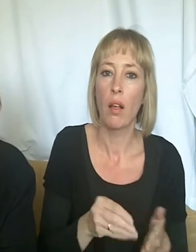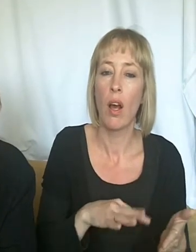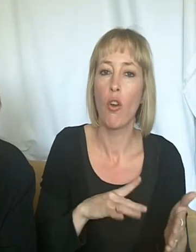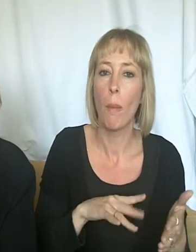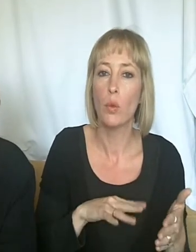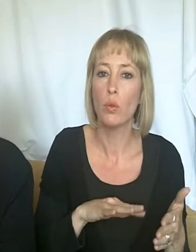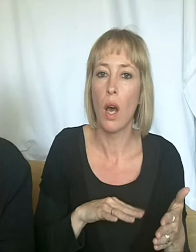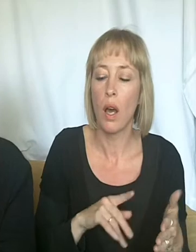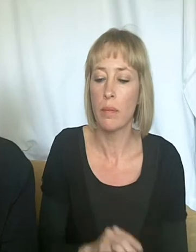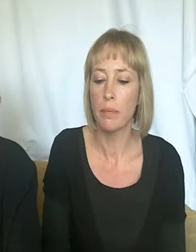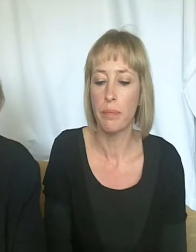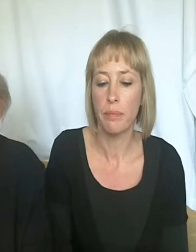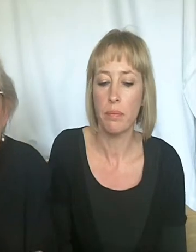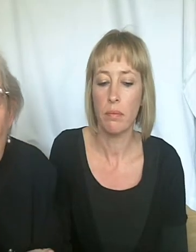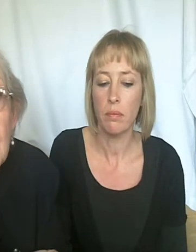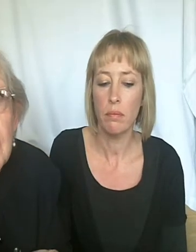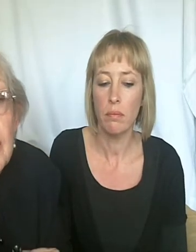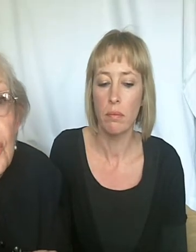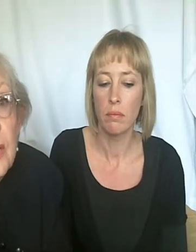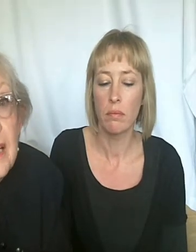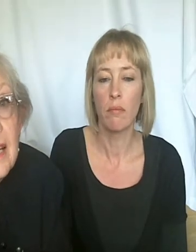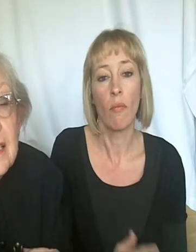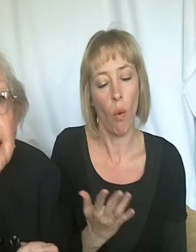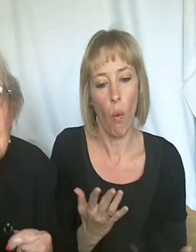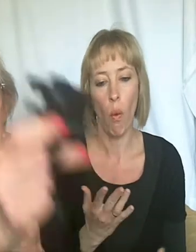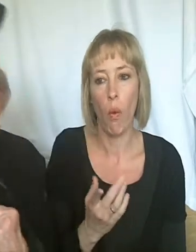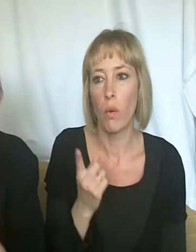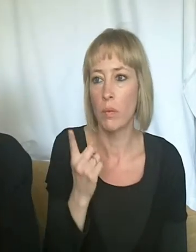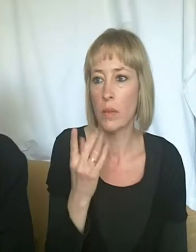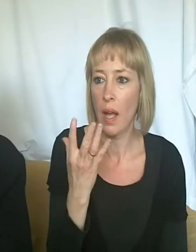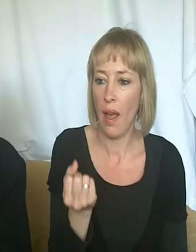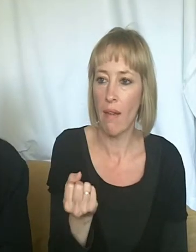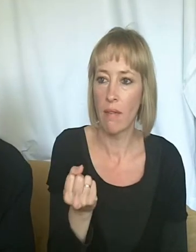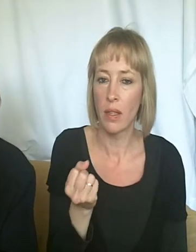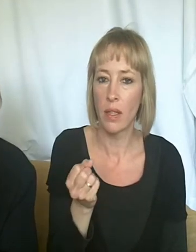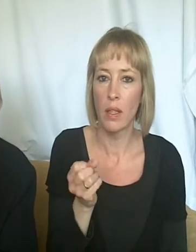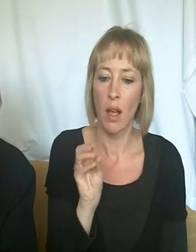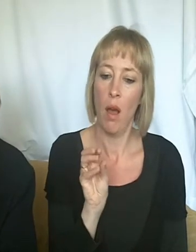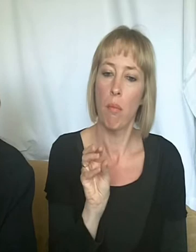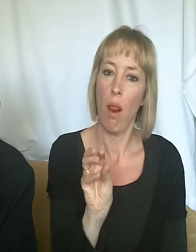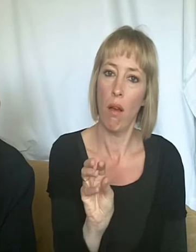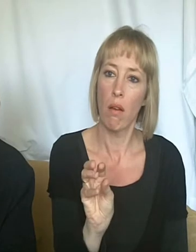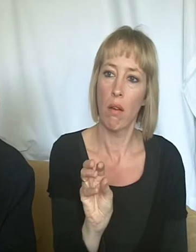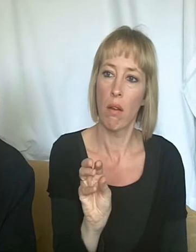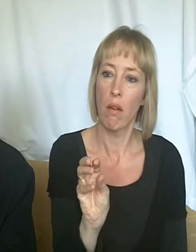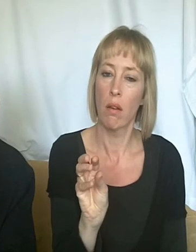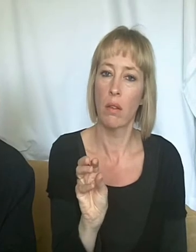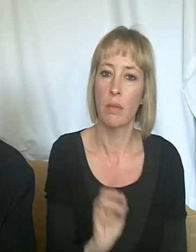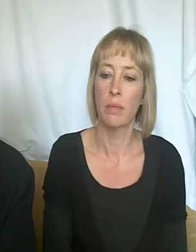your computer, or you will get a charger on a plug